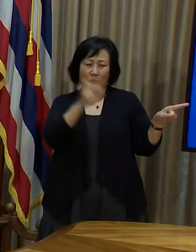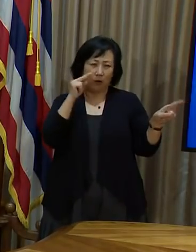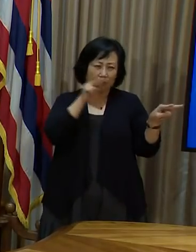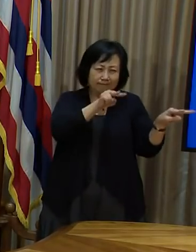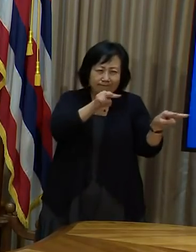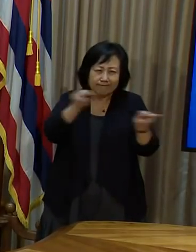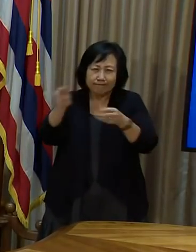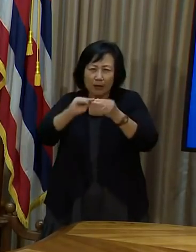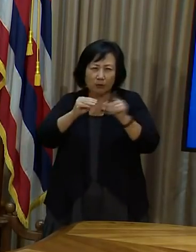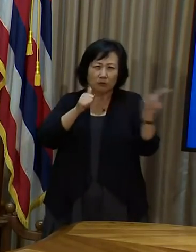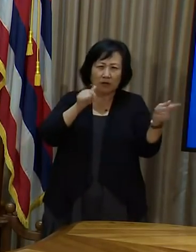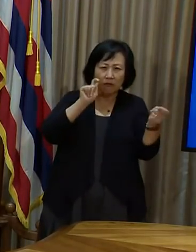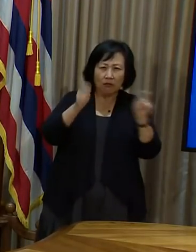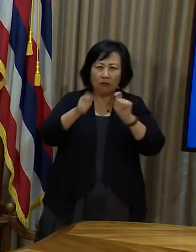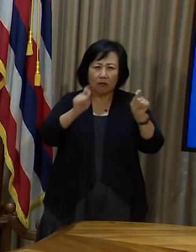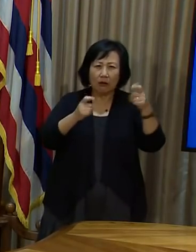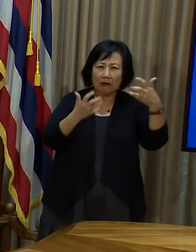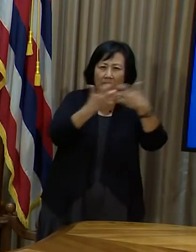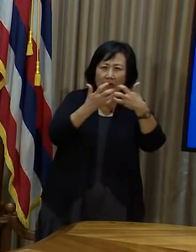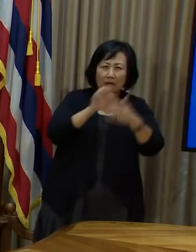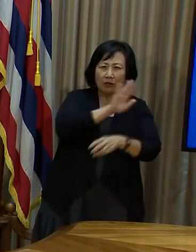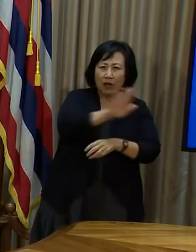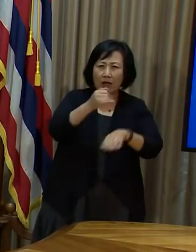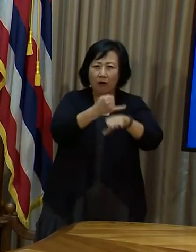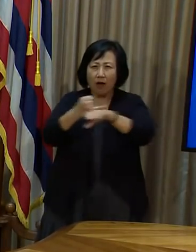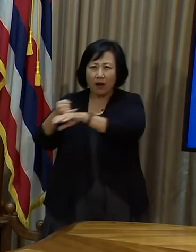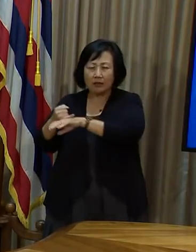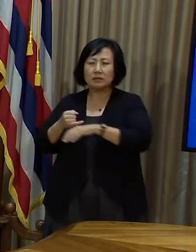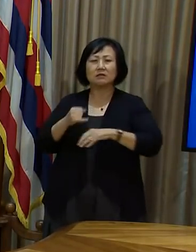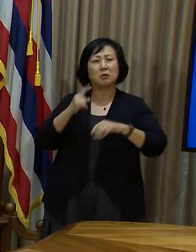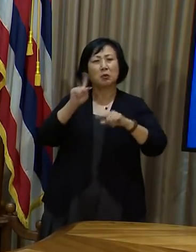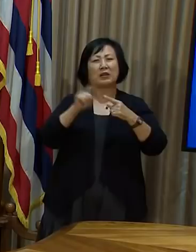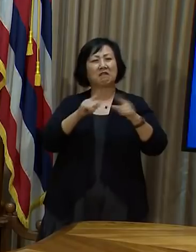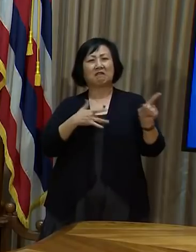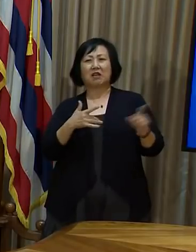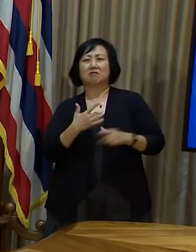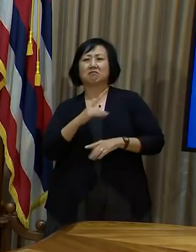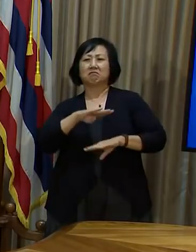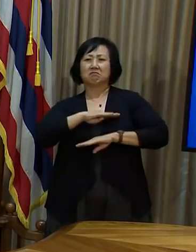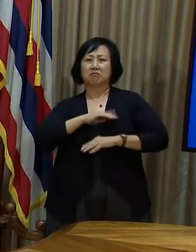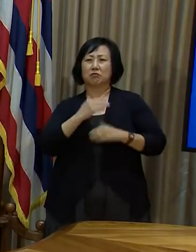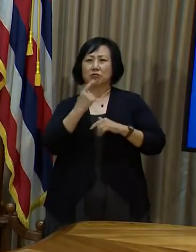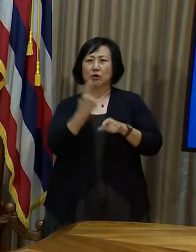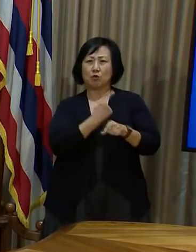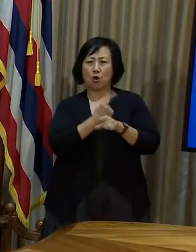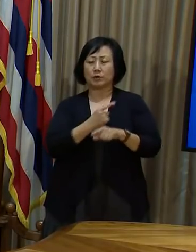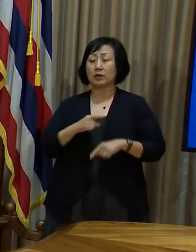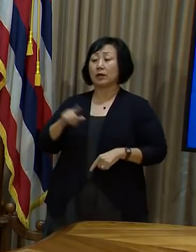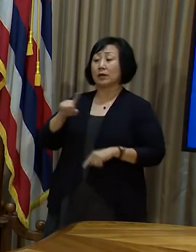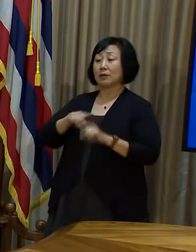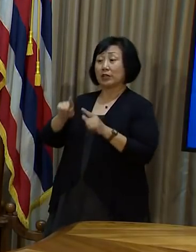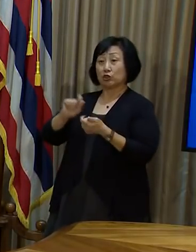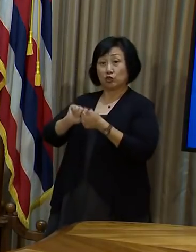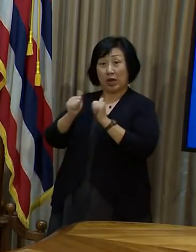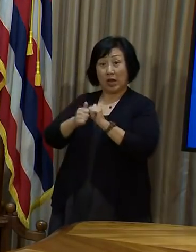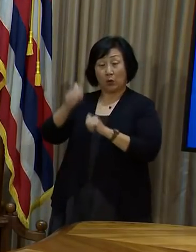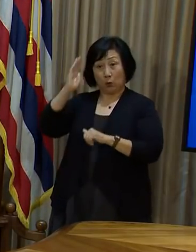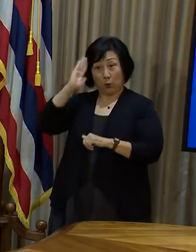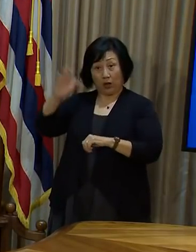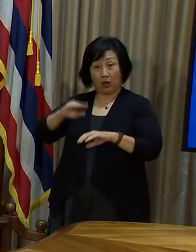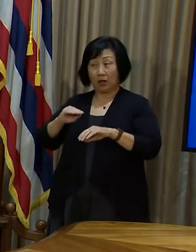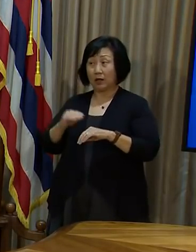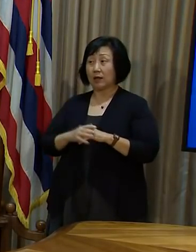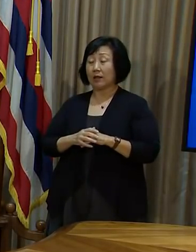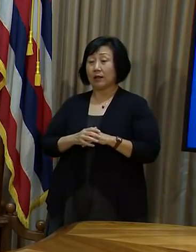and adjusting their policies as appropriate, but this change does not